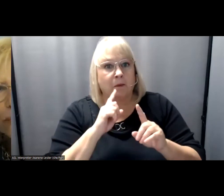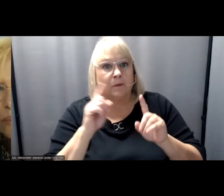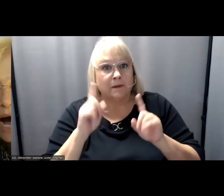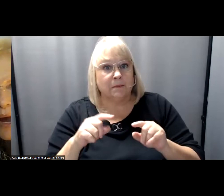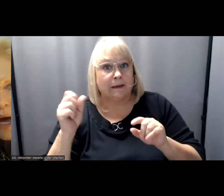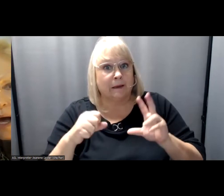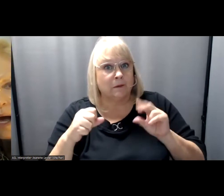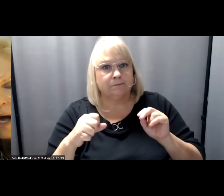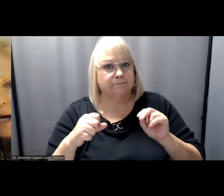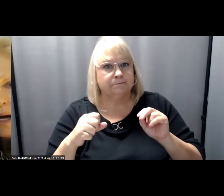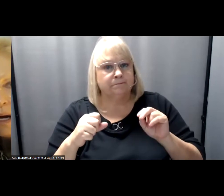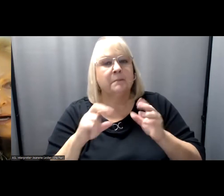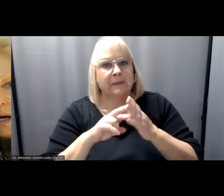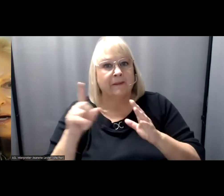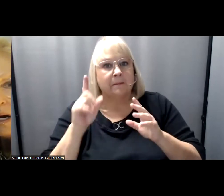what, how, or why?